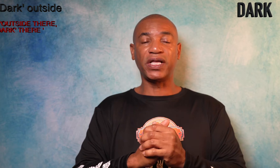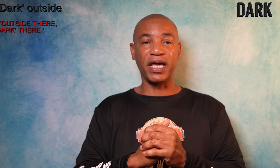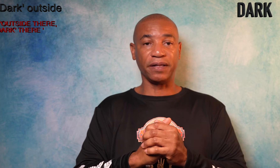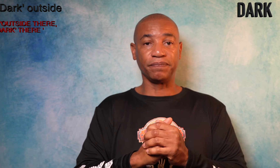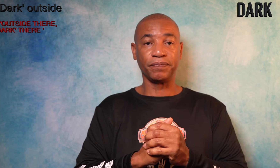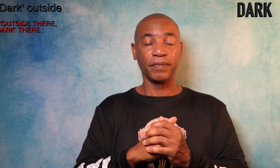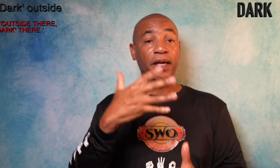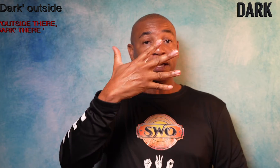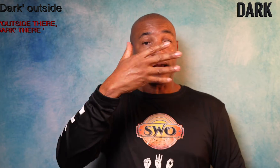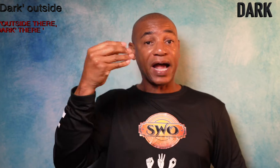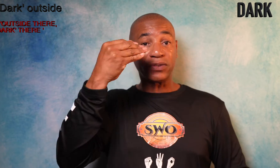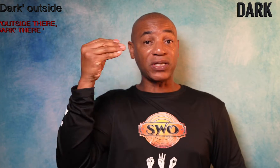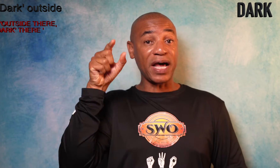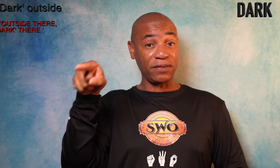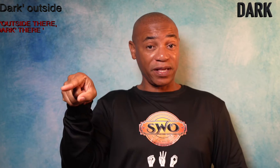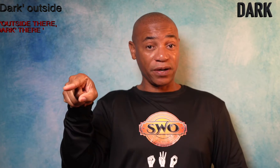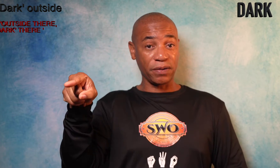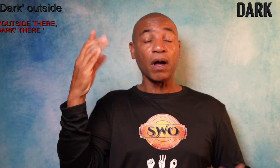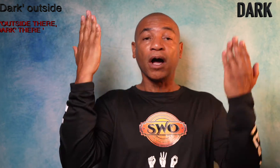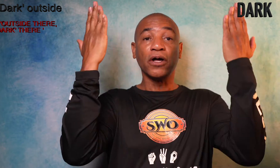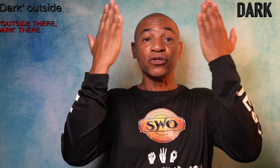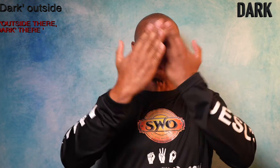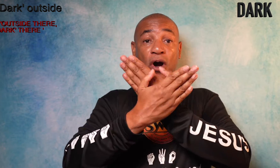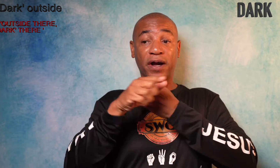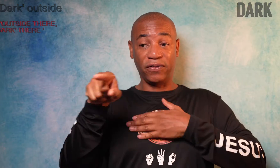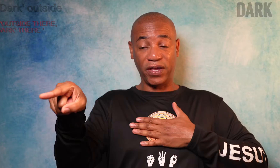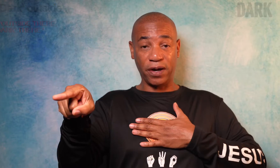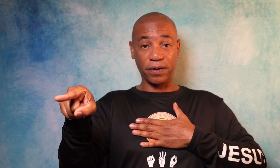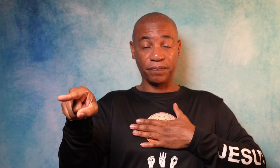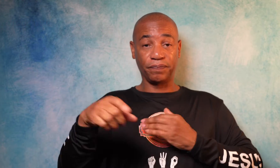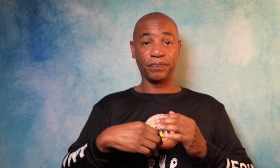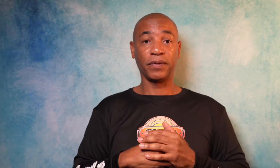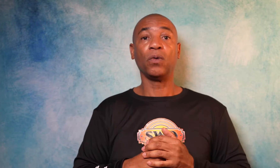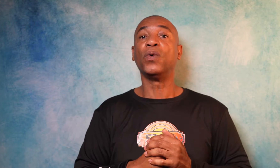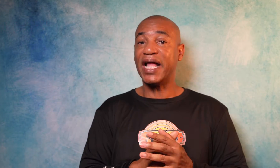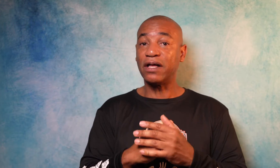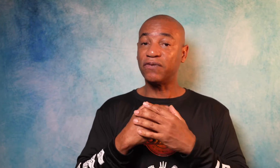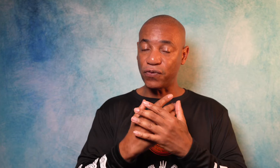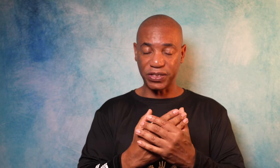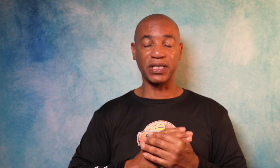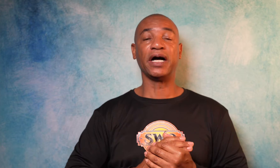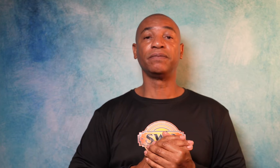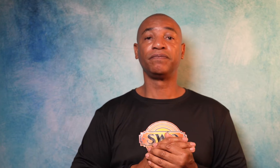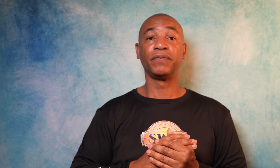again. Outside there, dark there. Without the voice now.